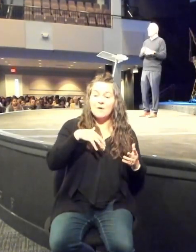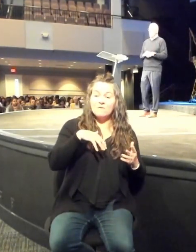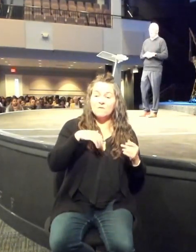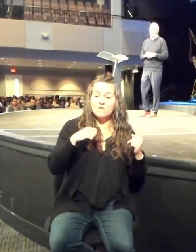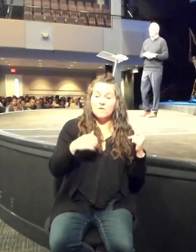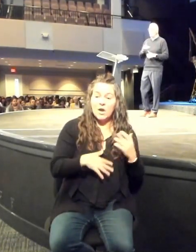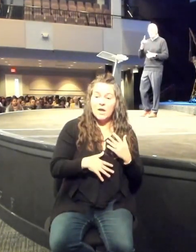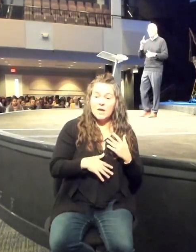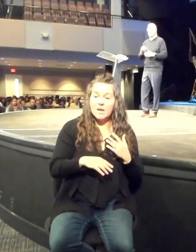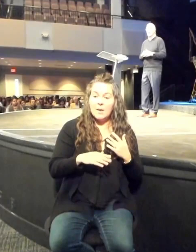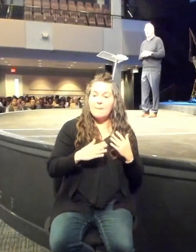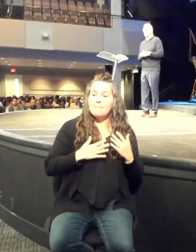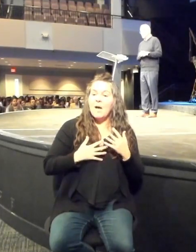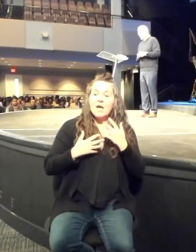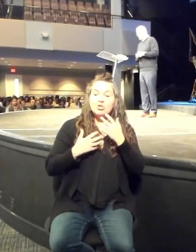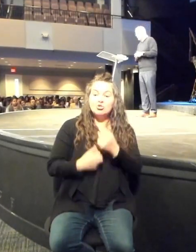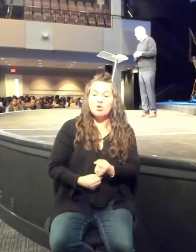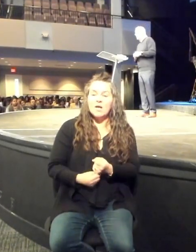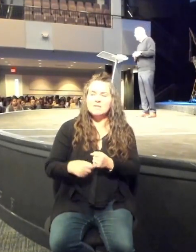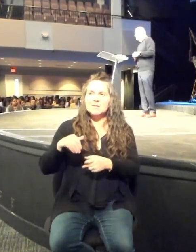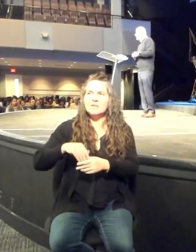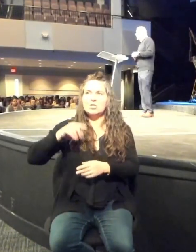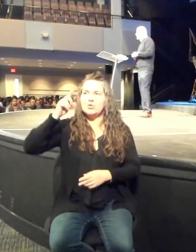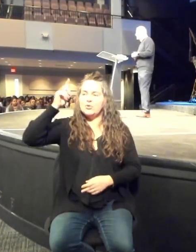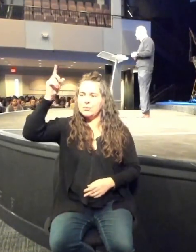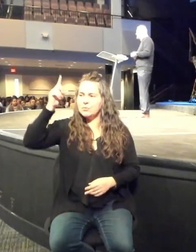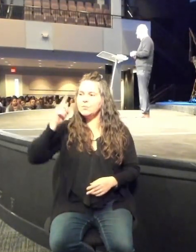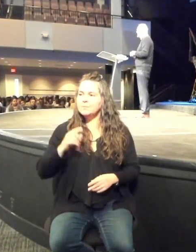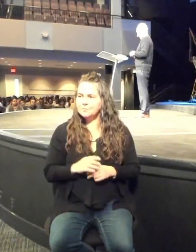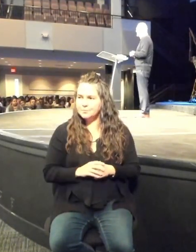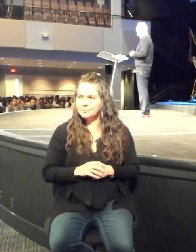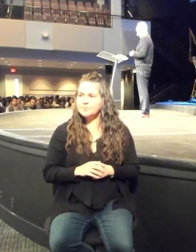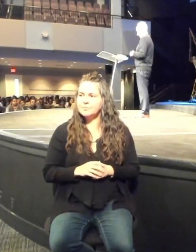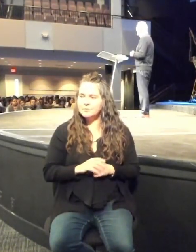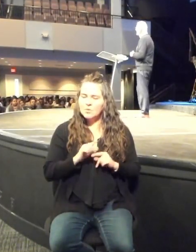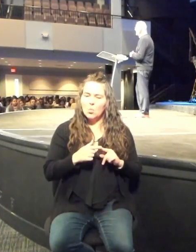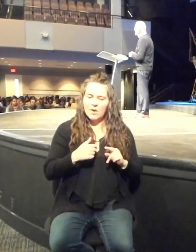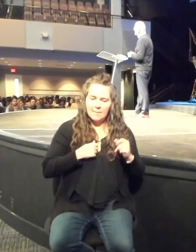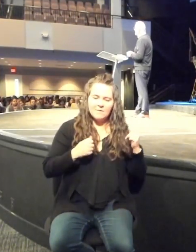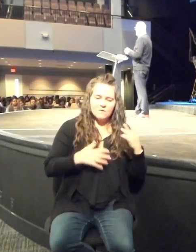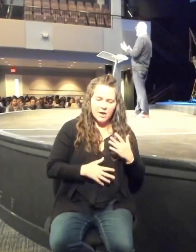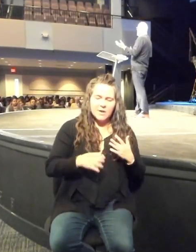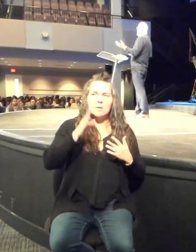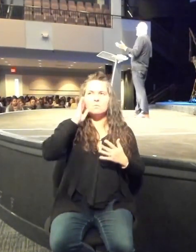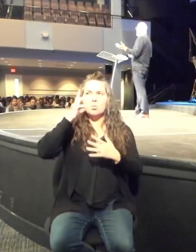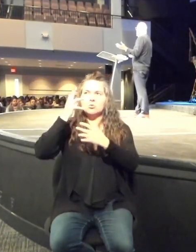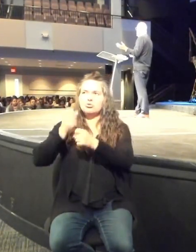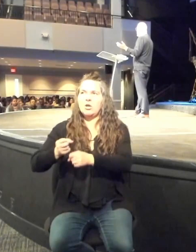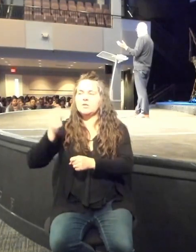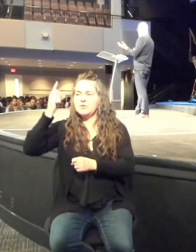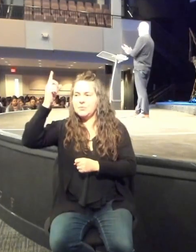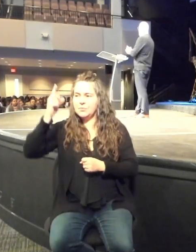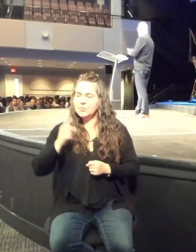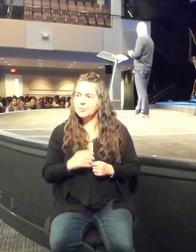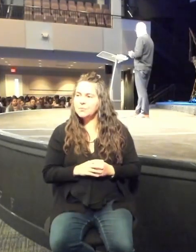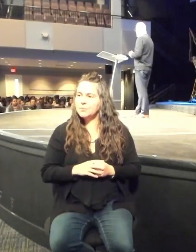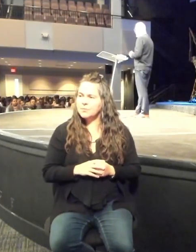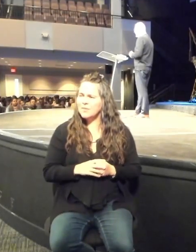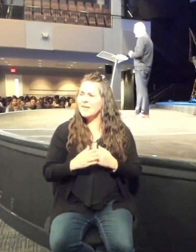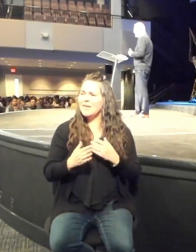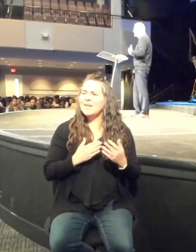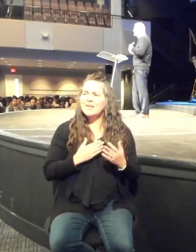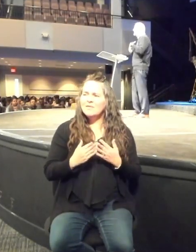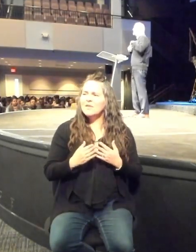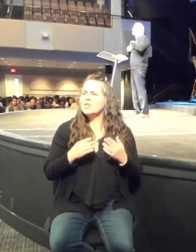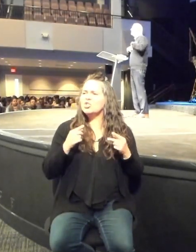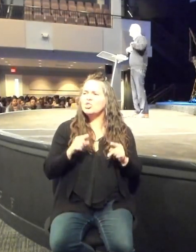I'm afraid, but when I'm afraid, I will put my trust in you." David was even willing to share the most vulnerable moments of his life